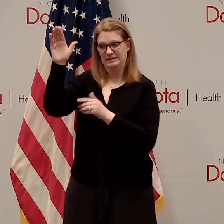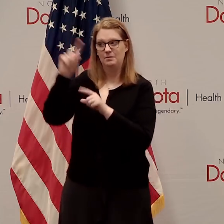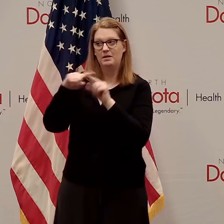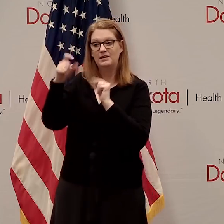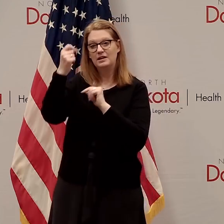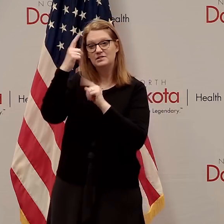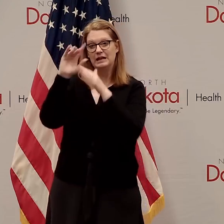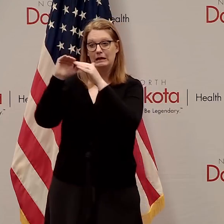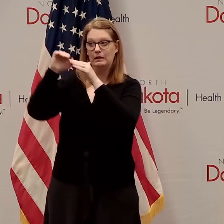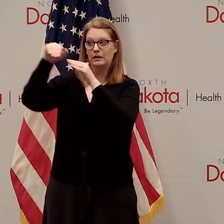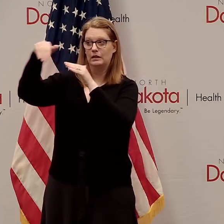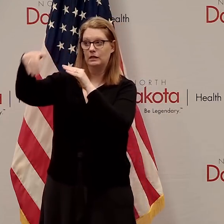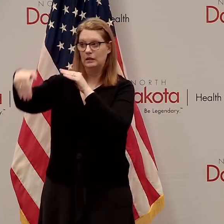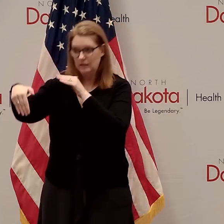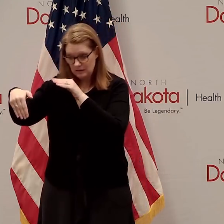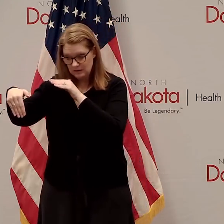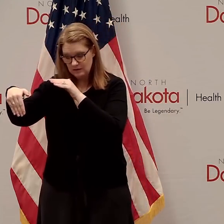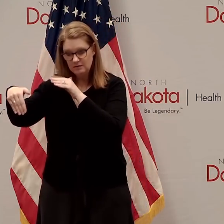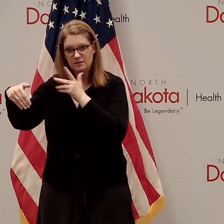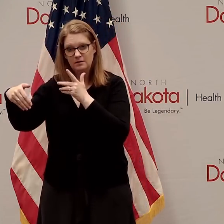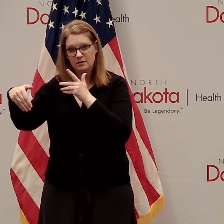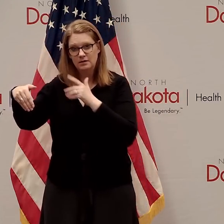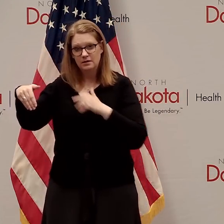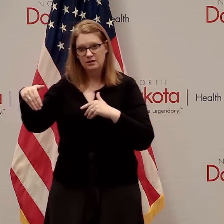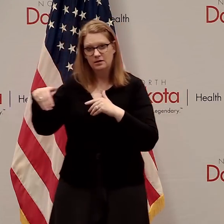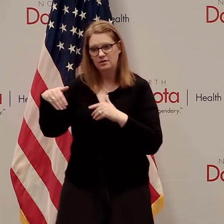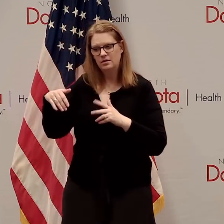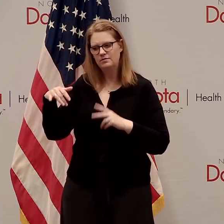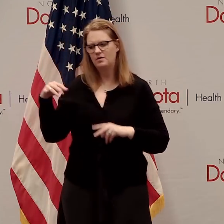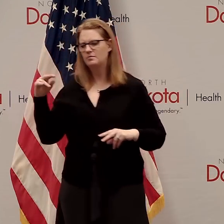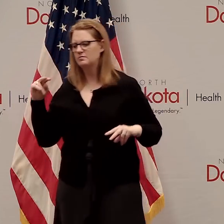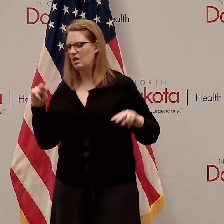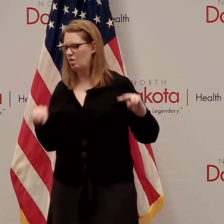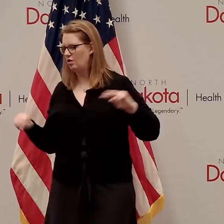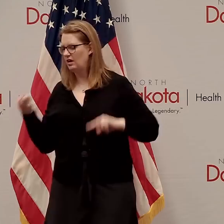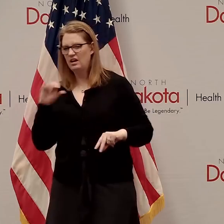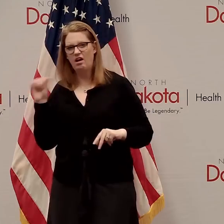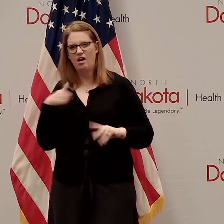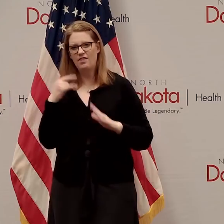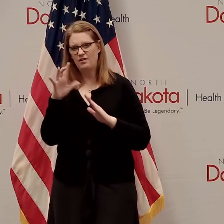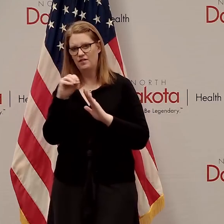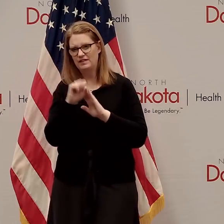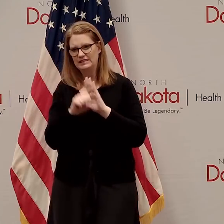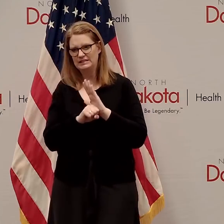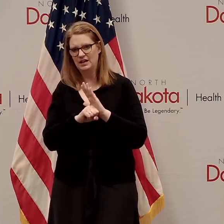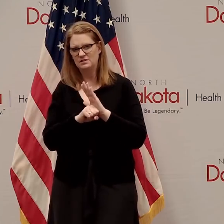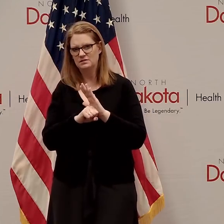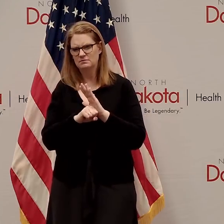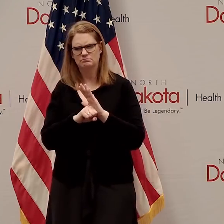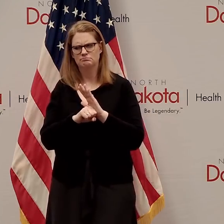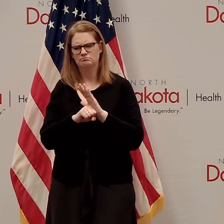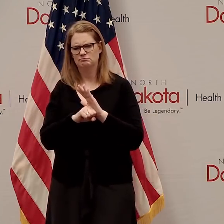down, there's nothing that we've seen from monitoring the other 50 states that says that anyone was going to be reopening as quickly